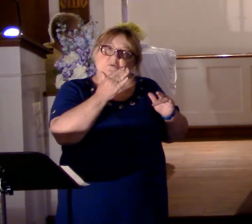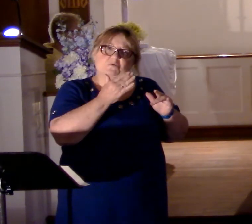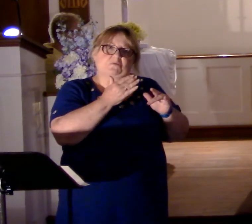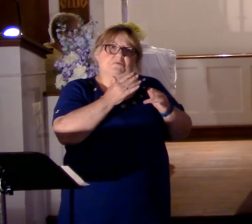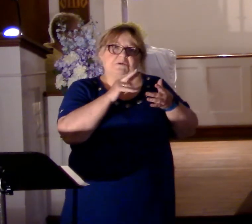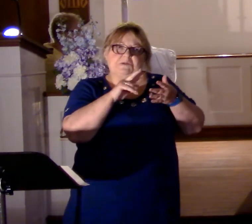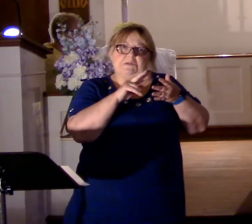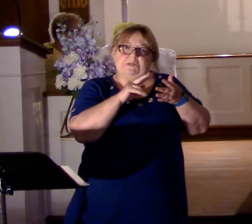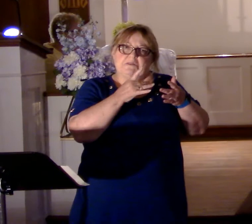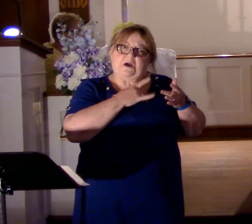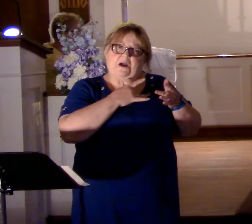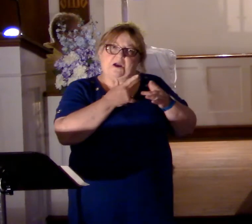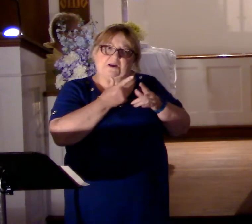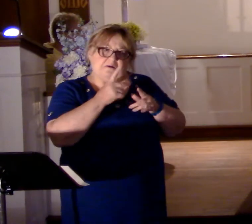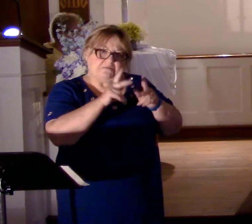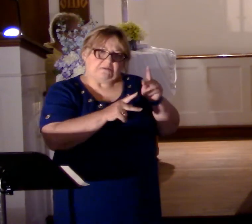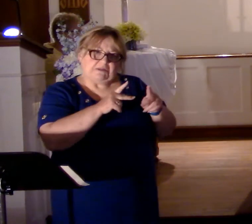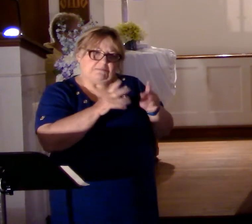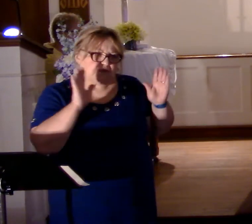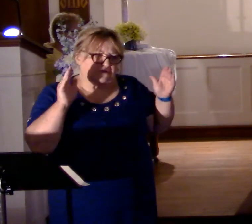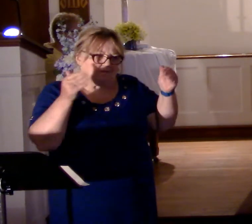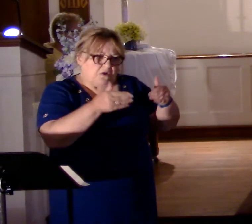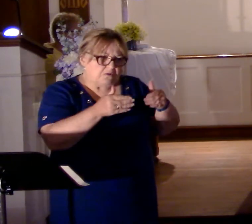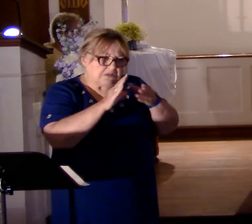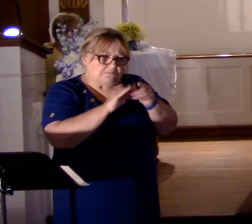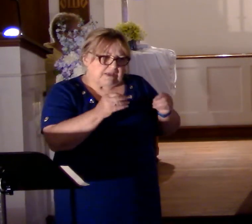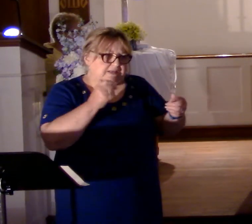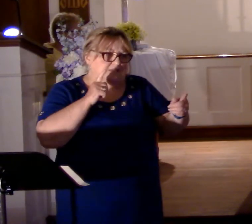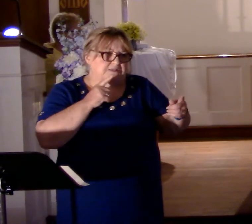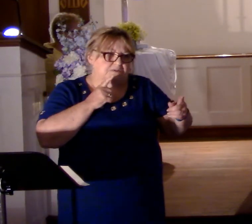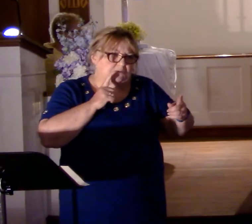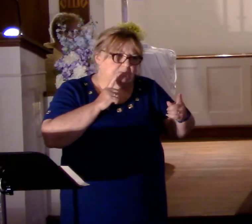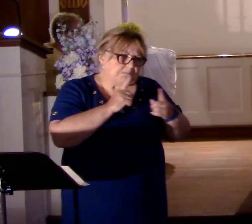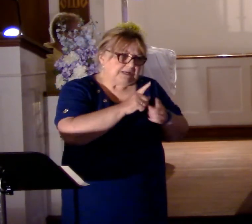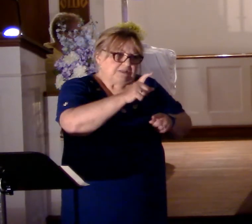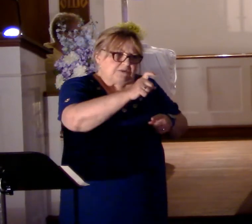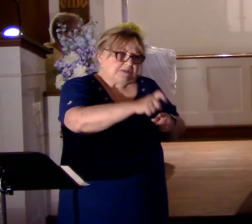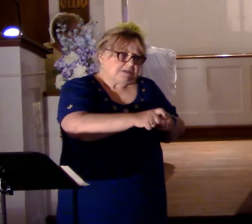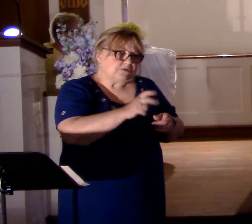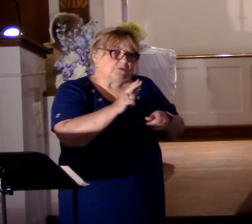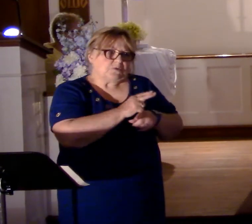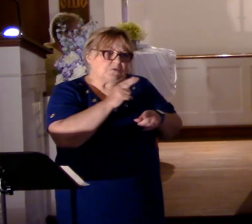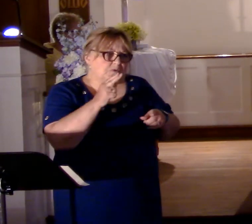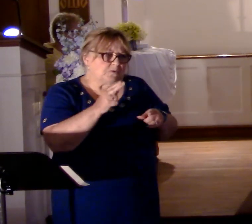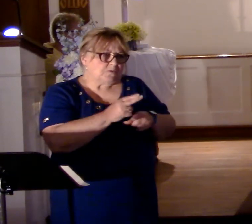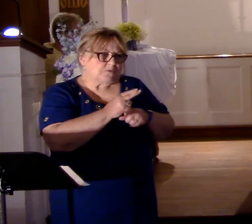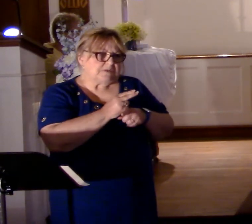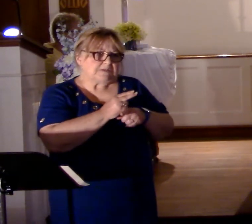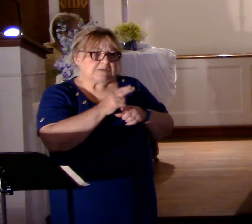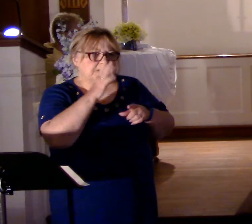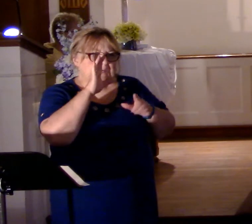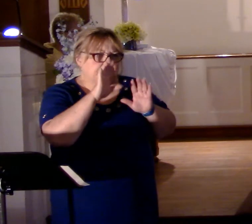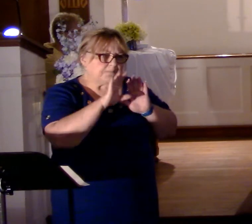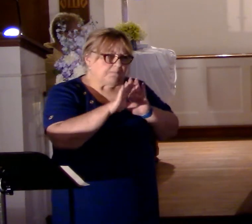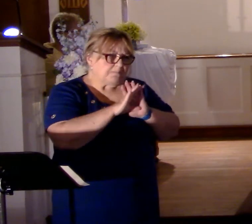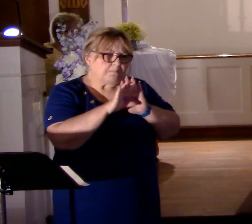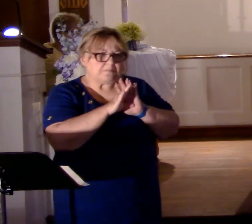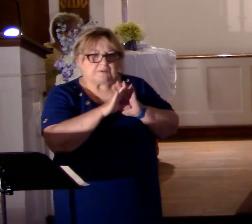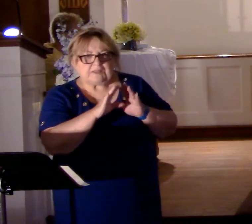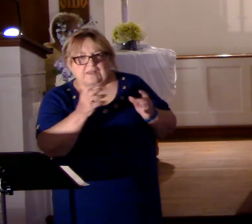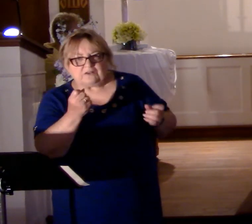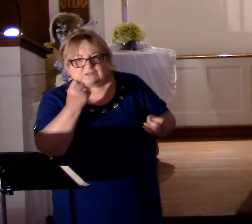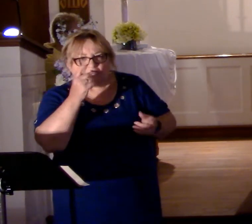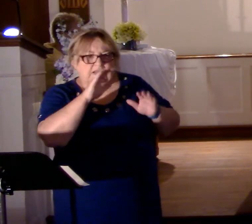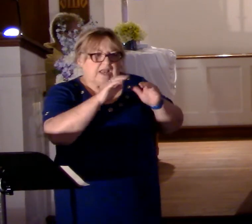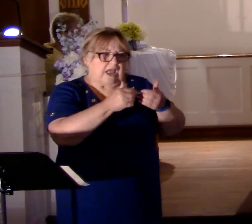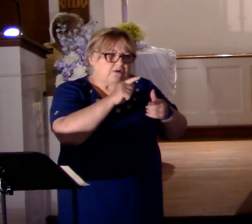of the people, he could focus his message to meet their needs using illustrations with which the people could